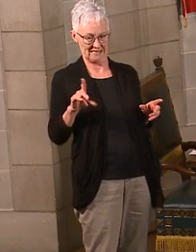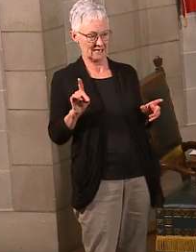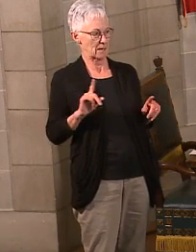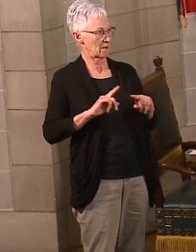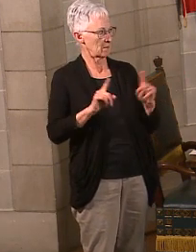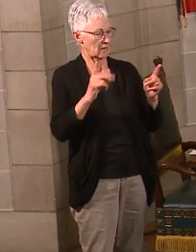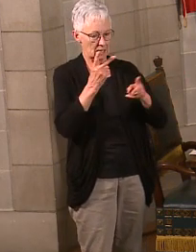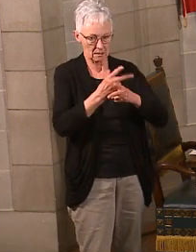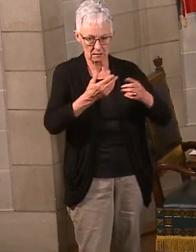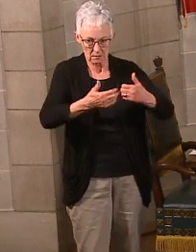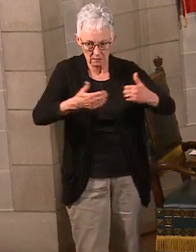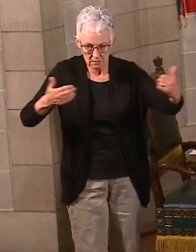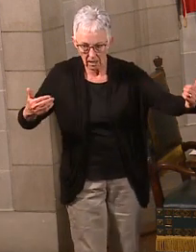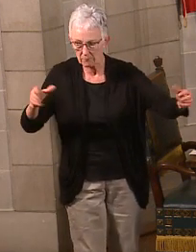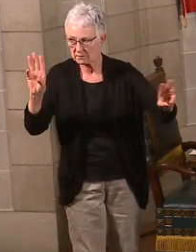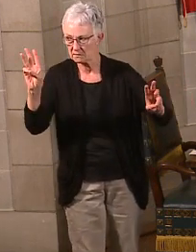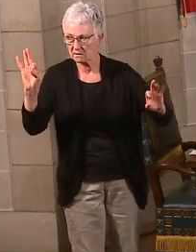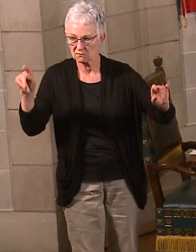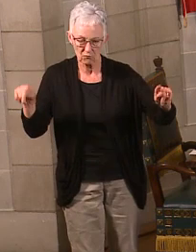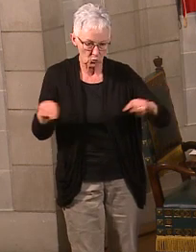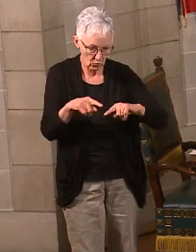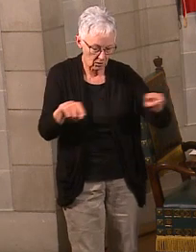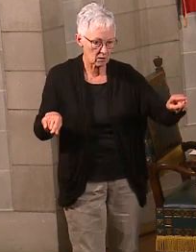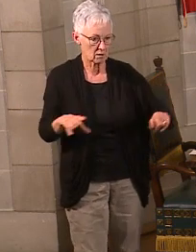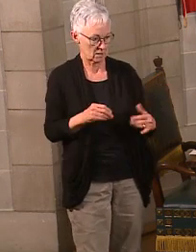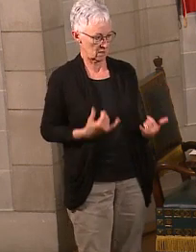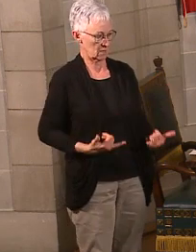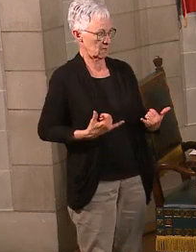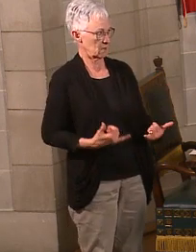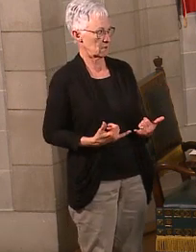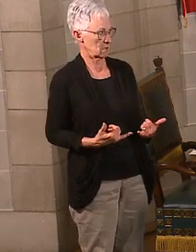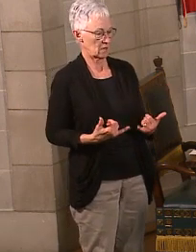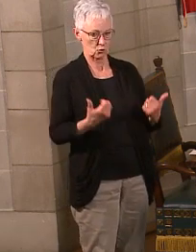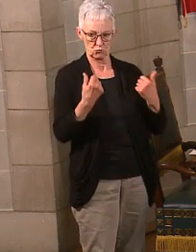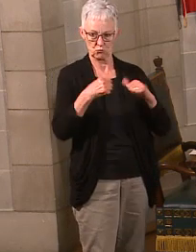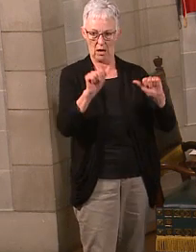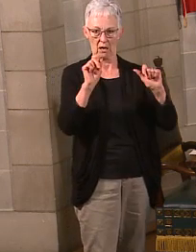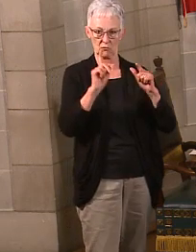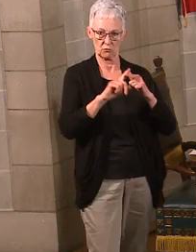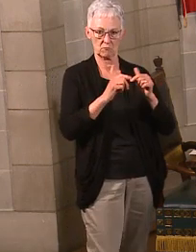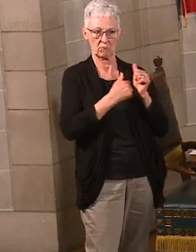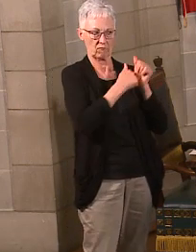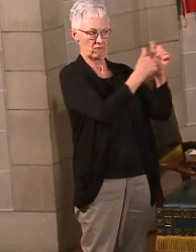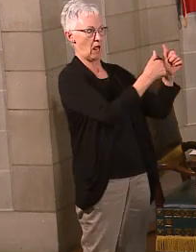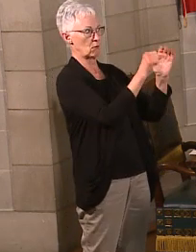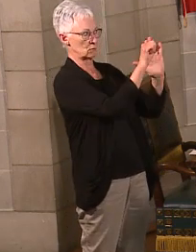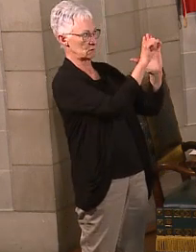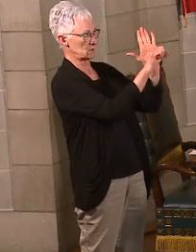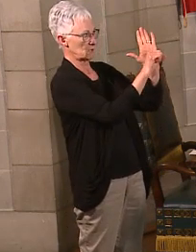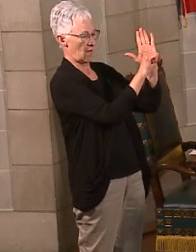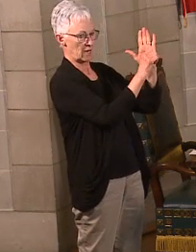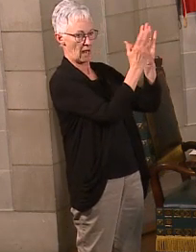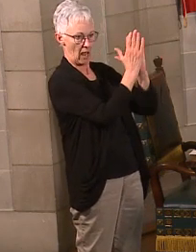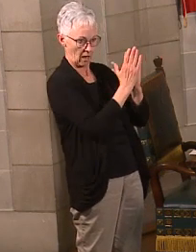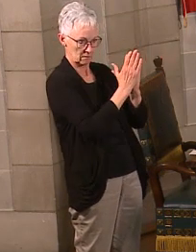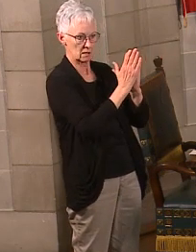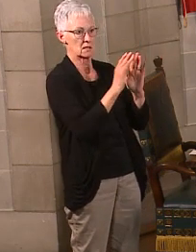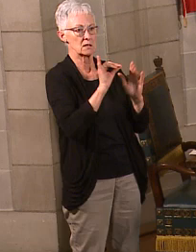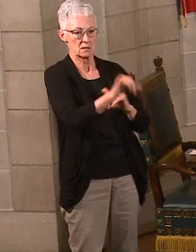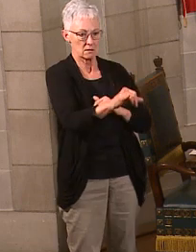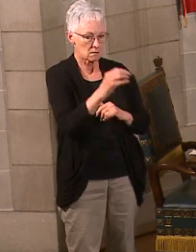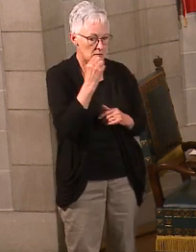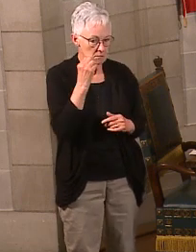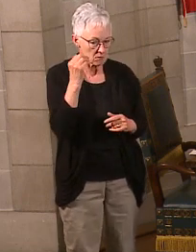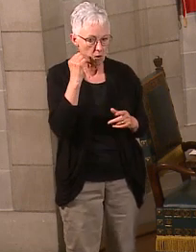social distancing, and now really just mirroring what the state efforts are. Stay home, stay safe, be with